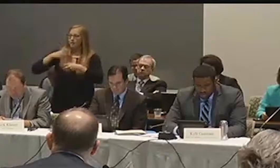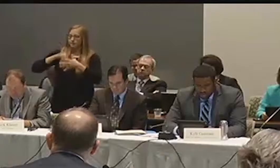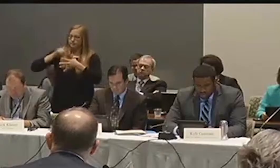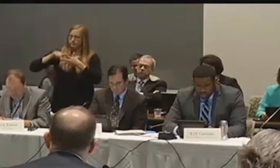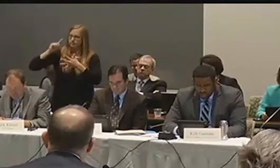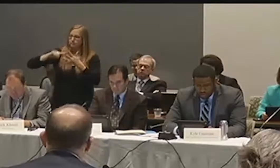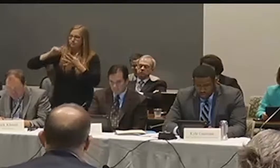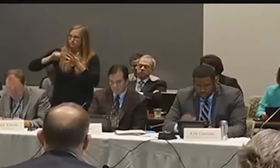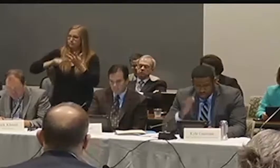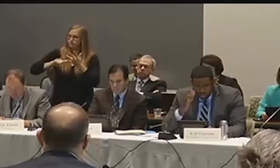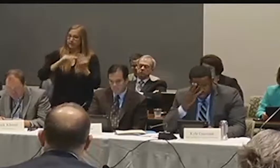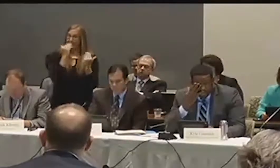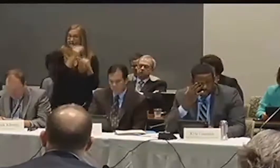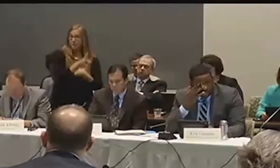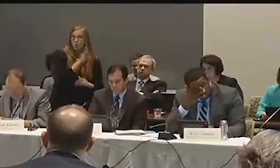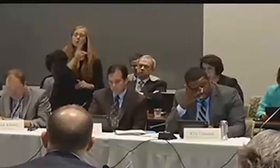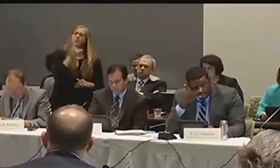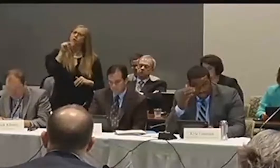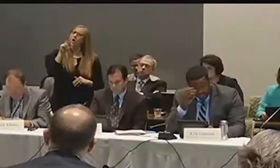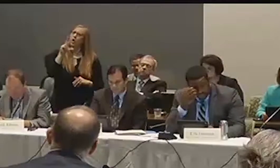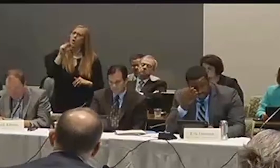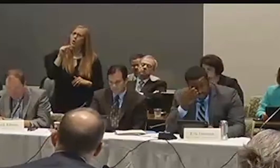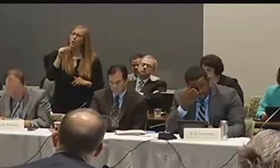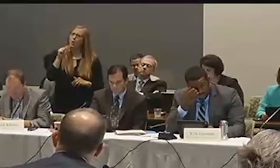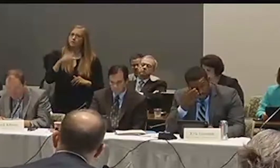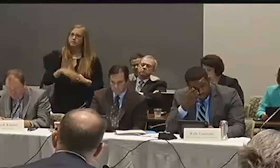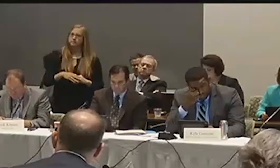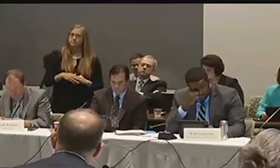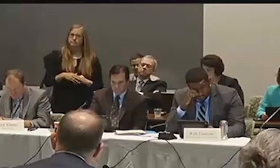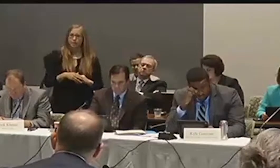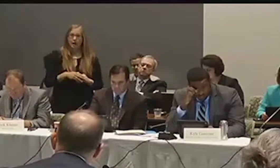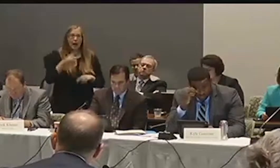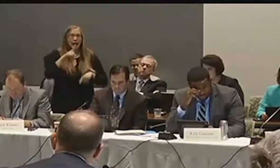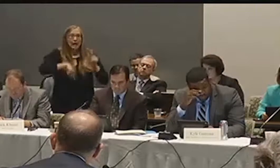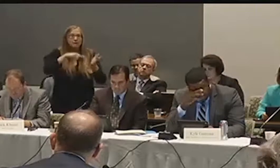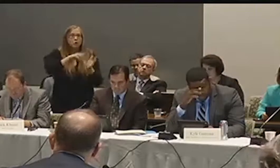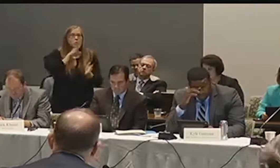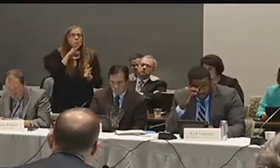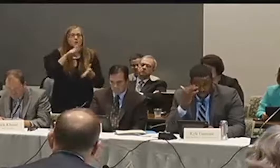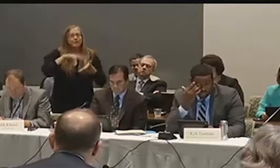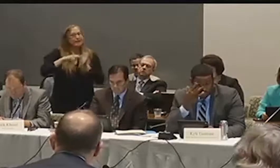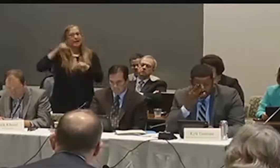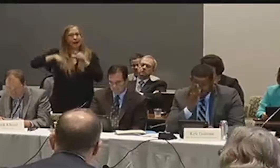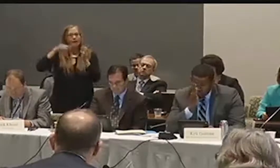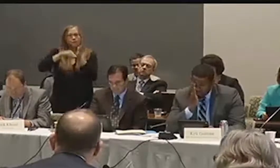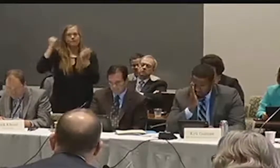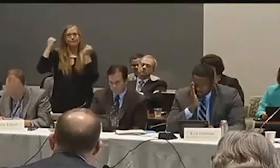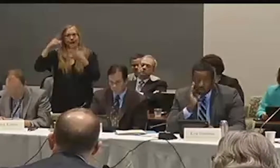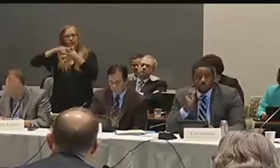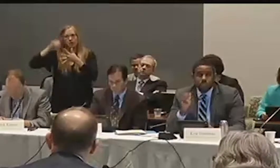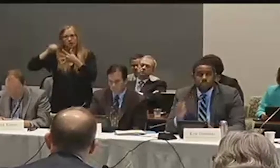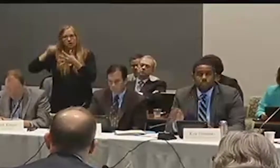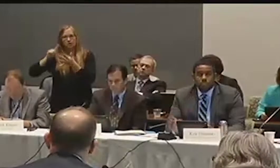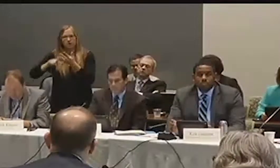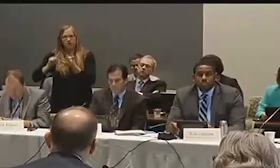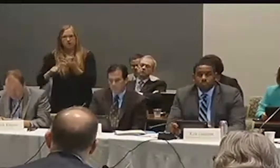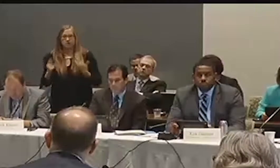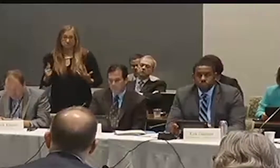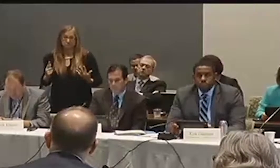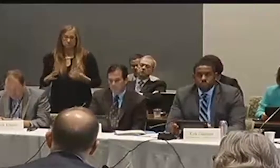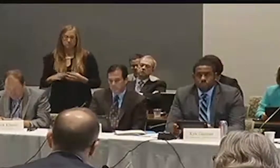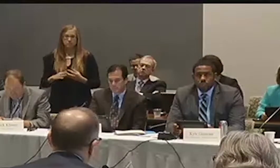related, but their water related issues are symptomatic of those larger issues. That takes a big effort. It's not something